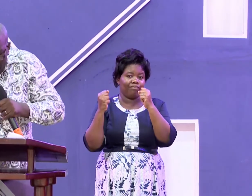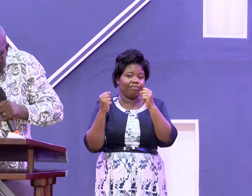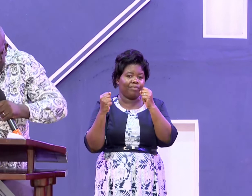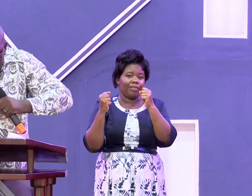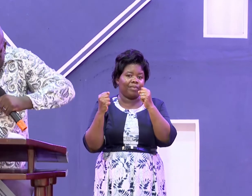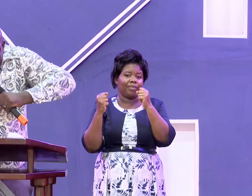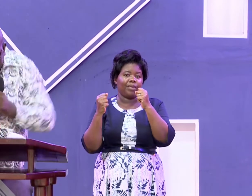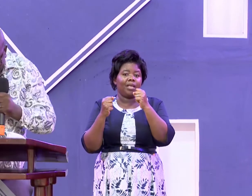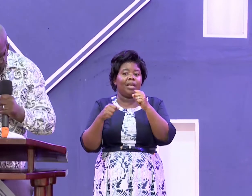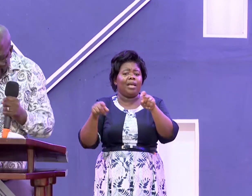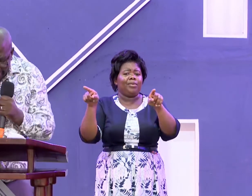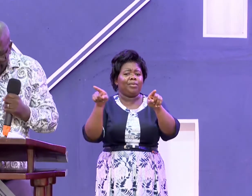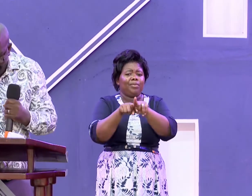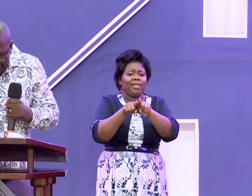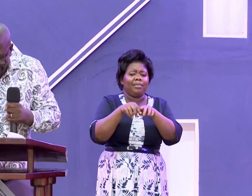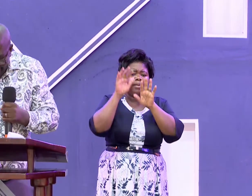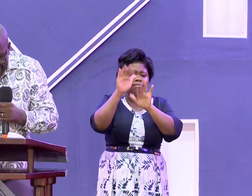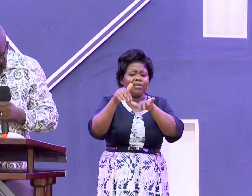And you shall be like a watered garden.